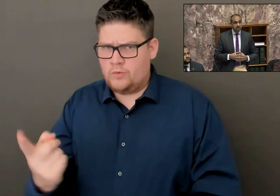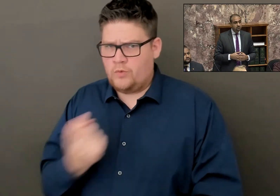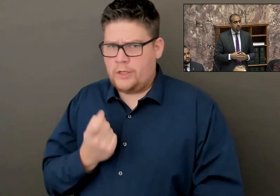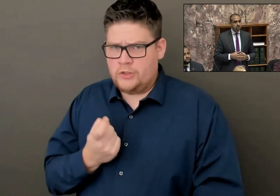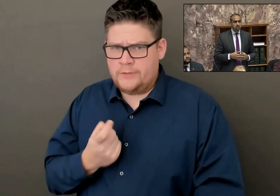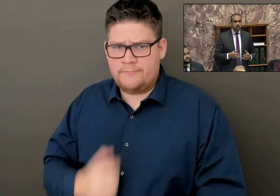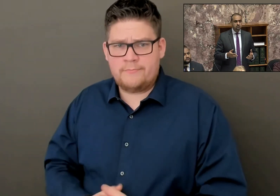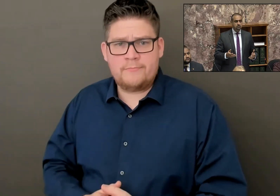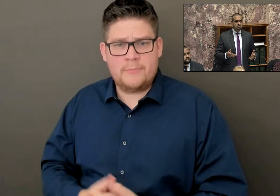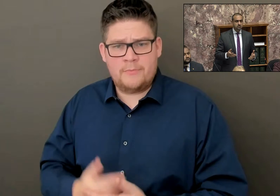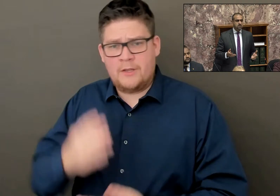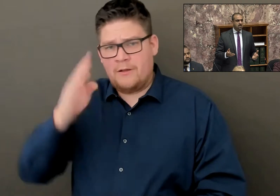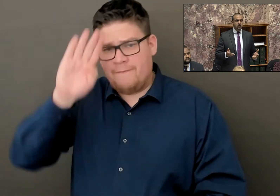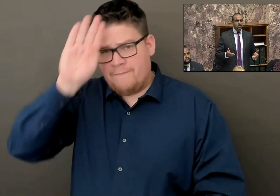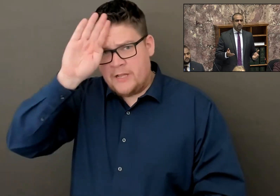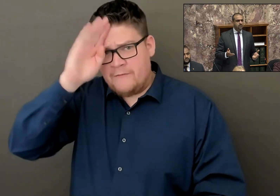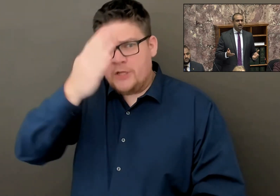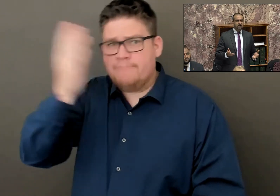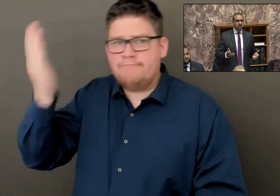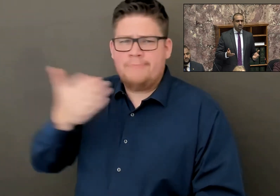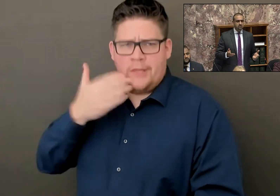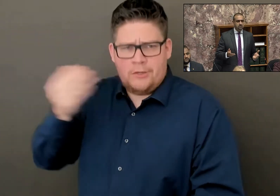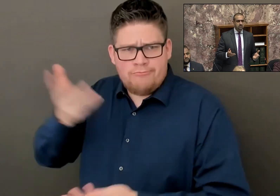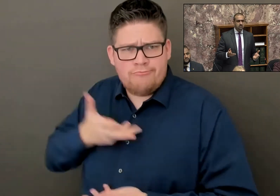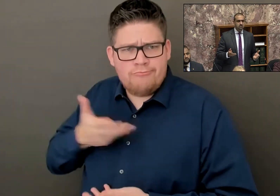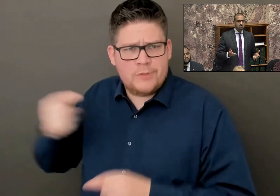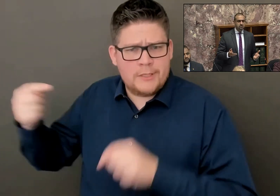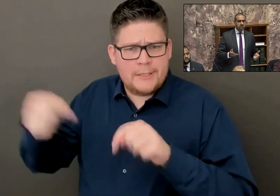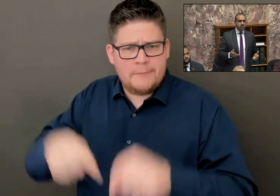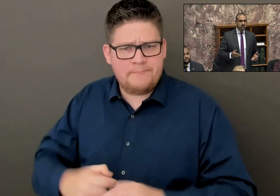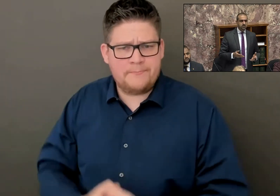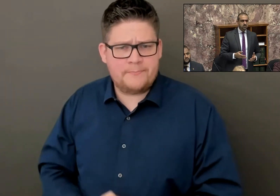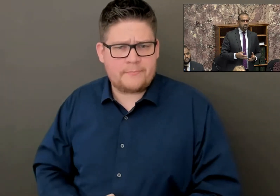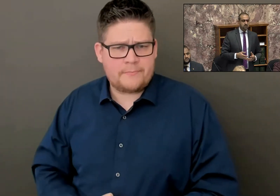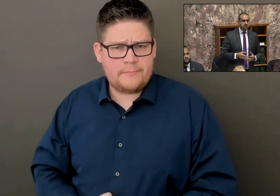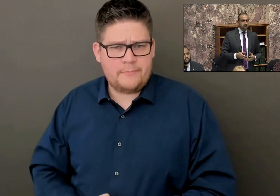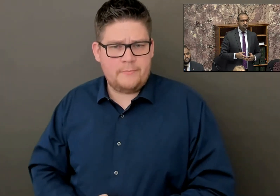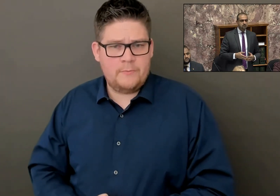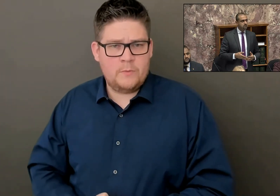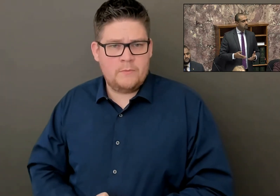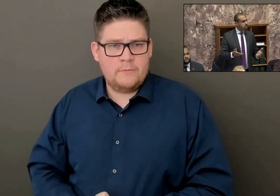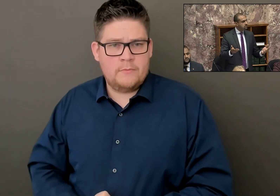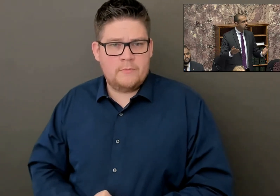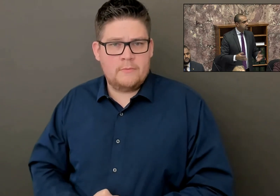Delta. This is not a question to be heckling on. The Leader of Opposition.